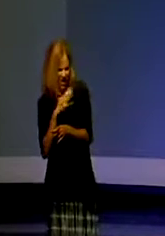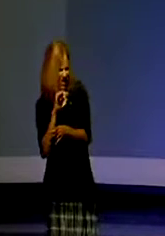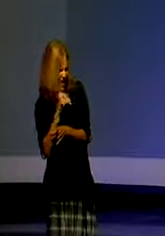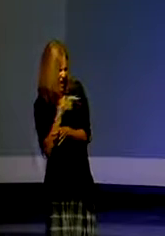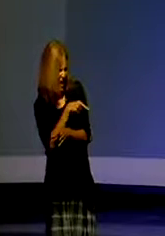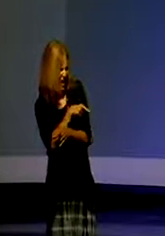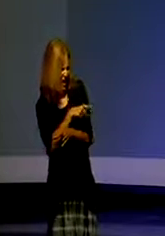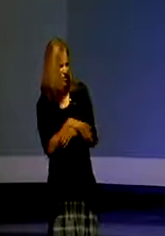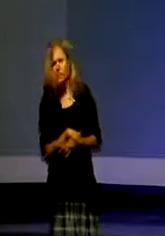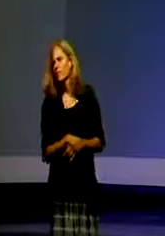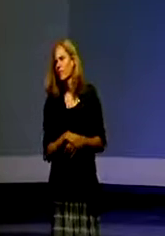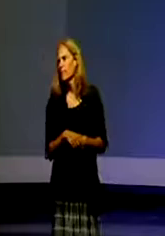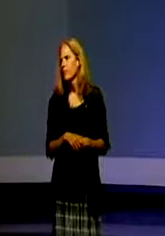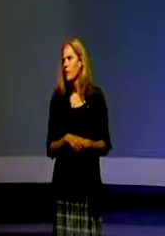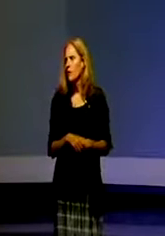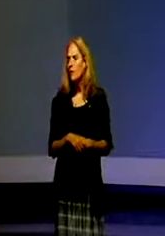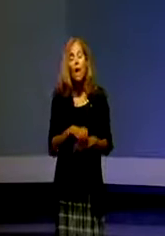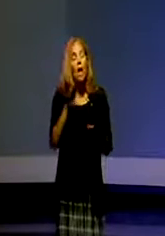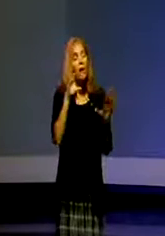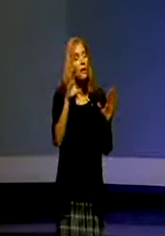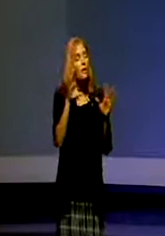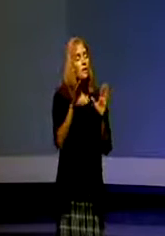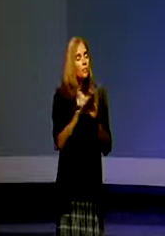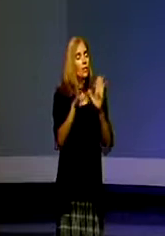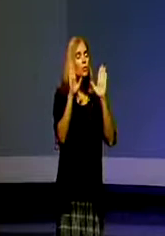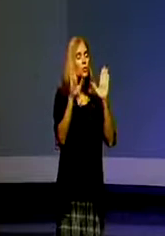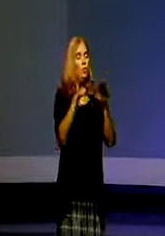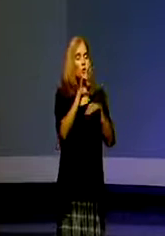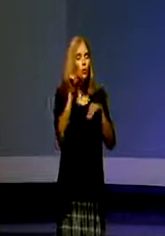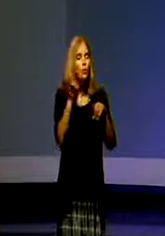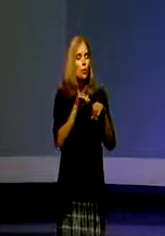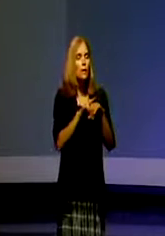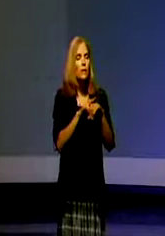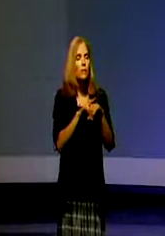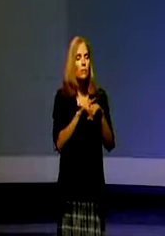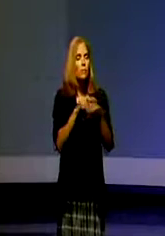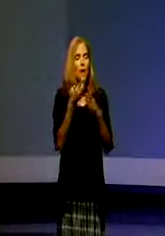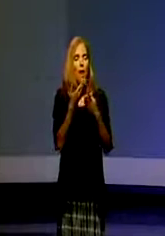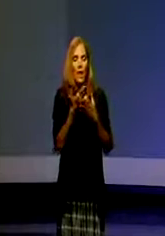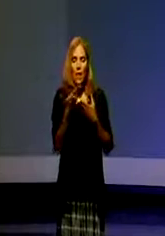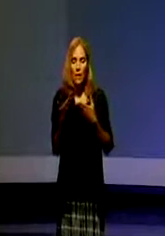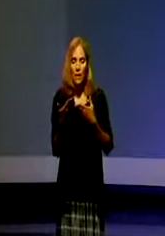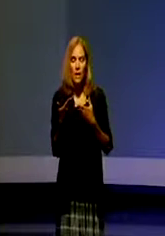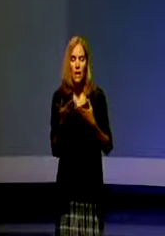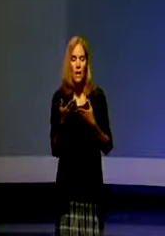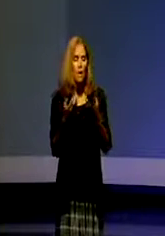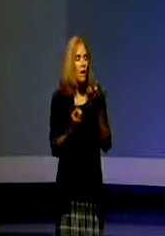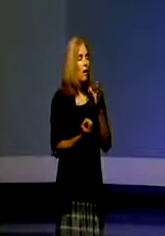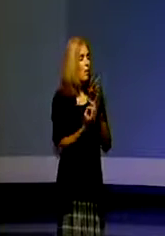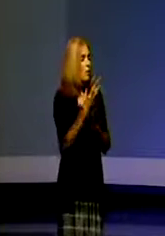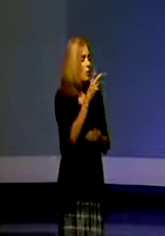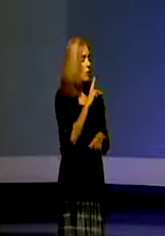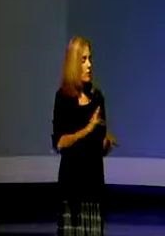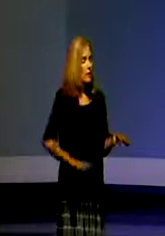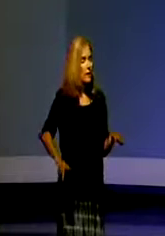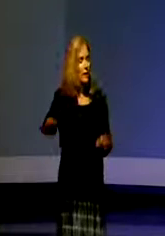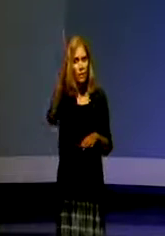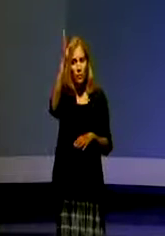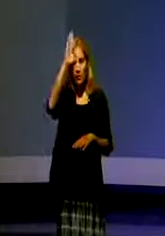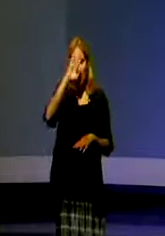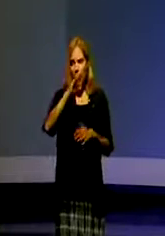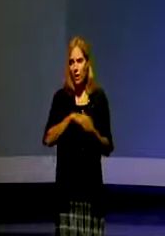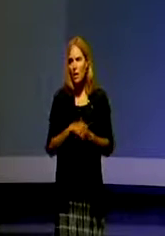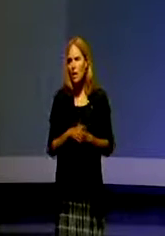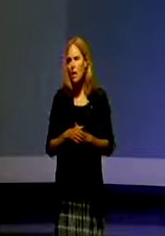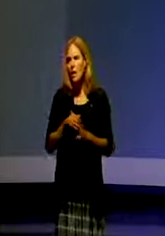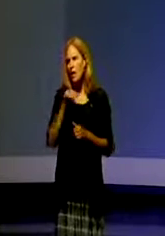how. This is a picture of the supernatural element of the growth of the kingdom of God. Now,